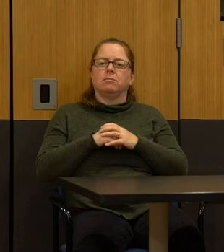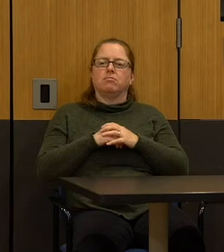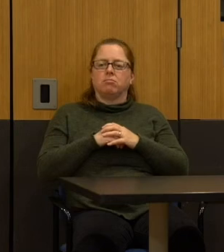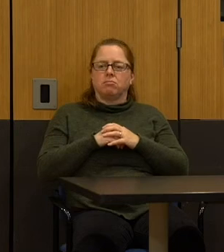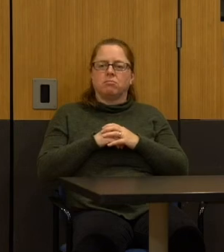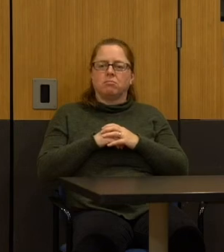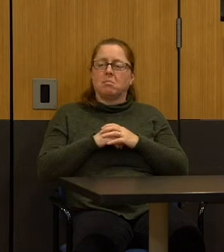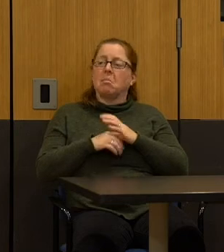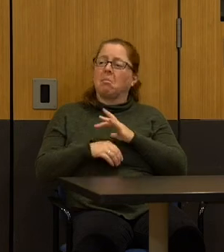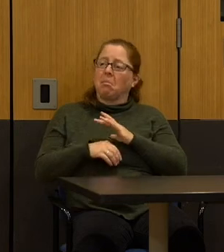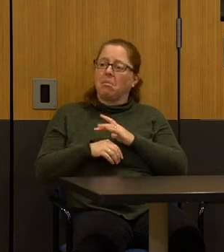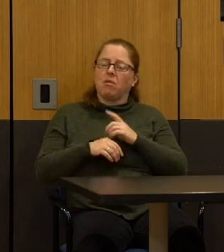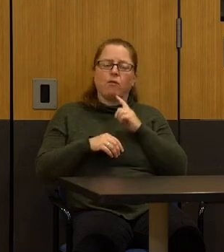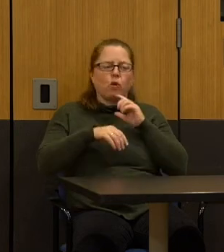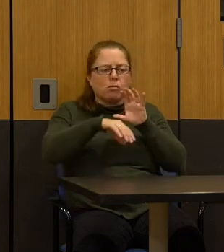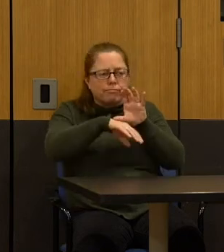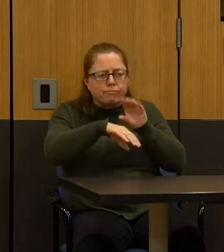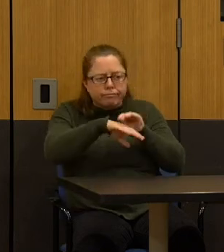That's fascinating. Consult